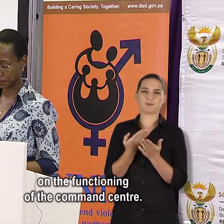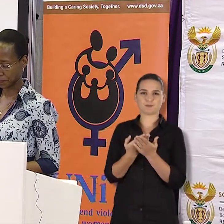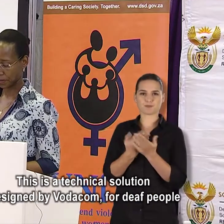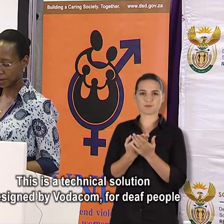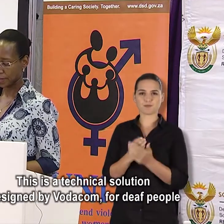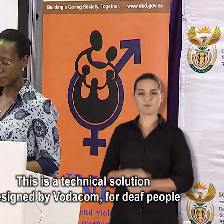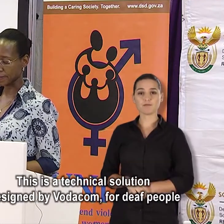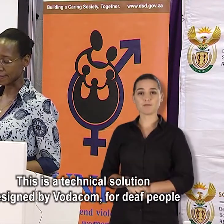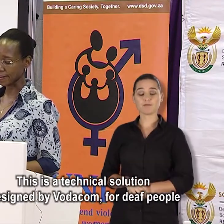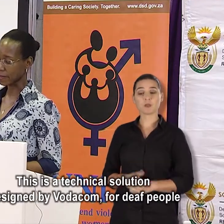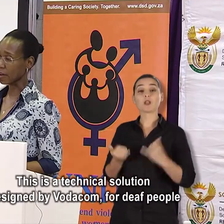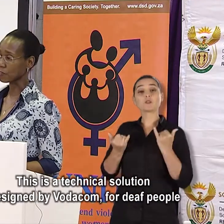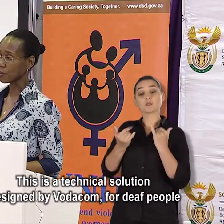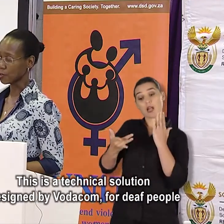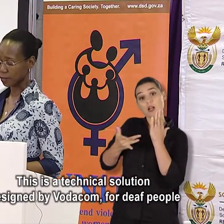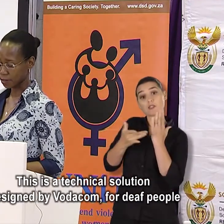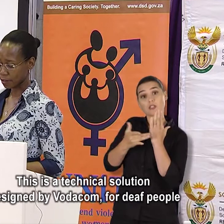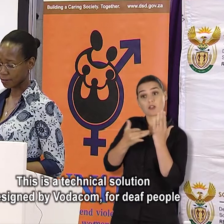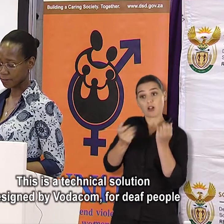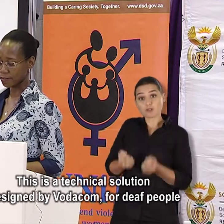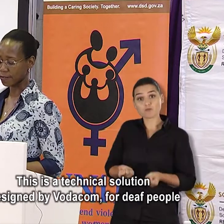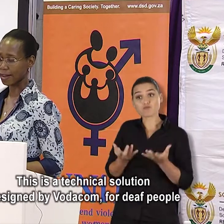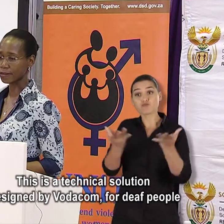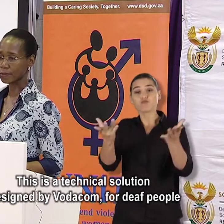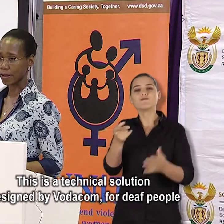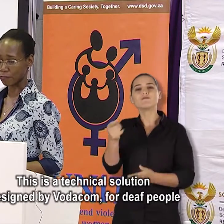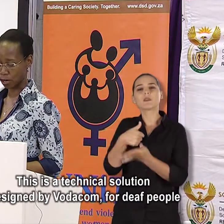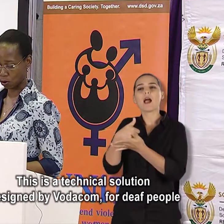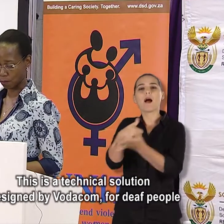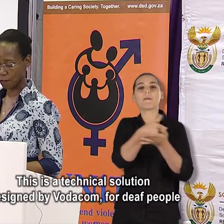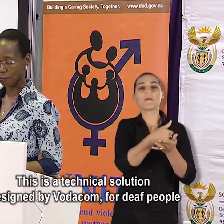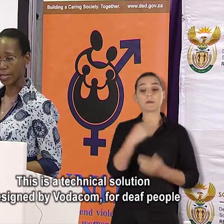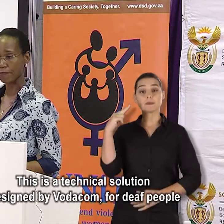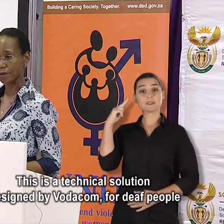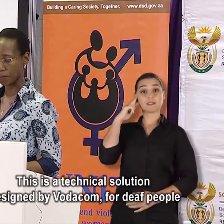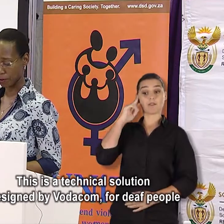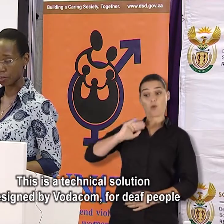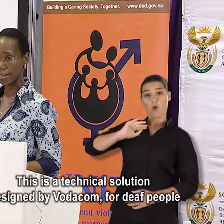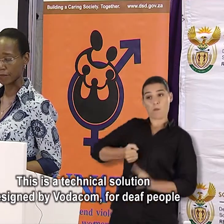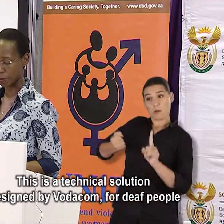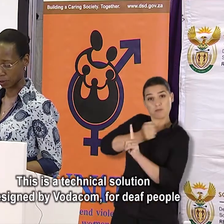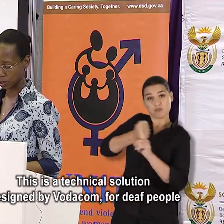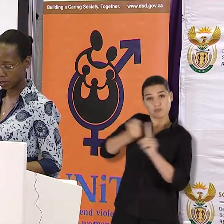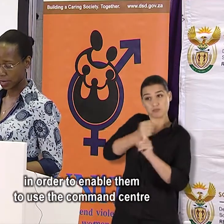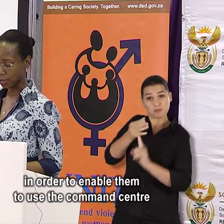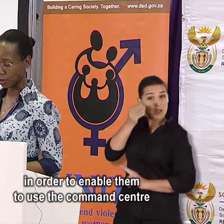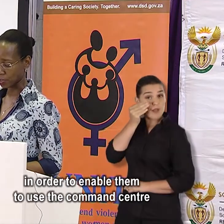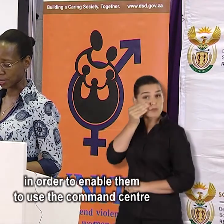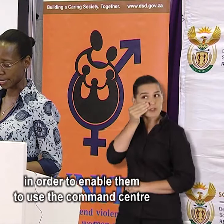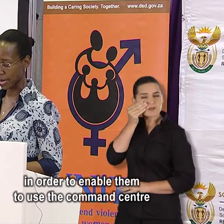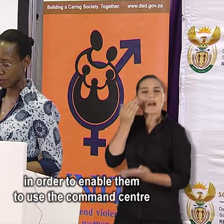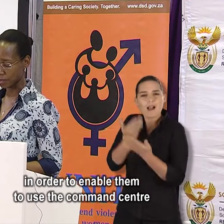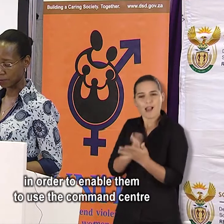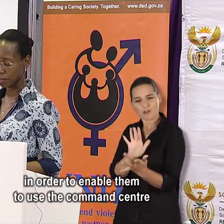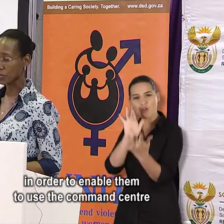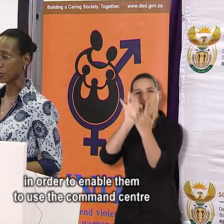center. This is a technical solution that is designed by Vodacom for deaf people in order